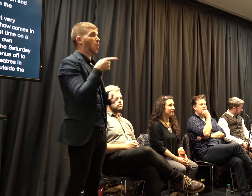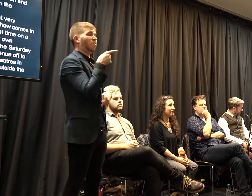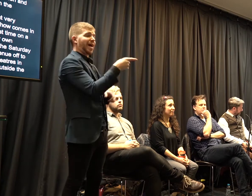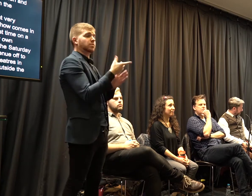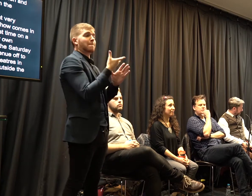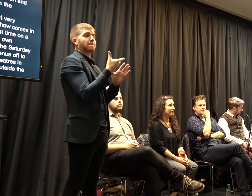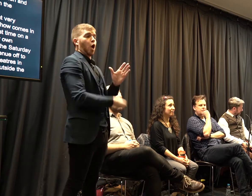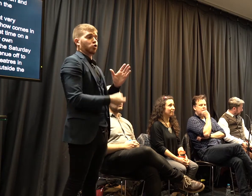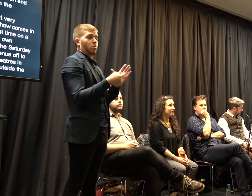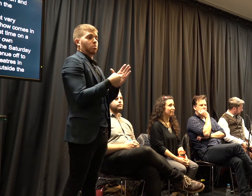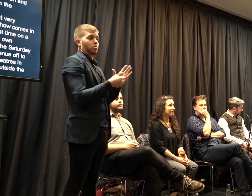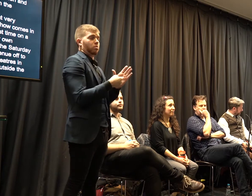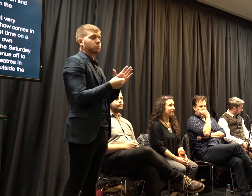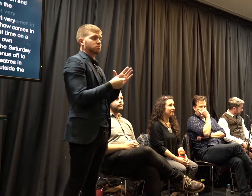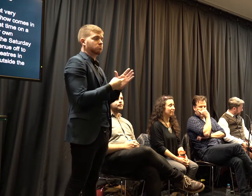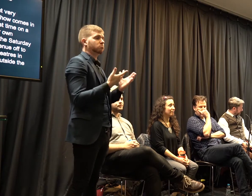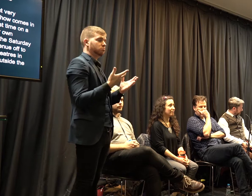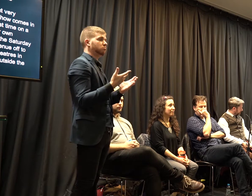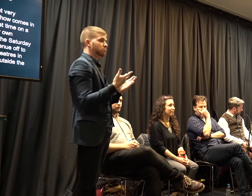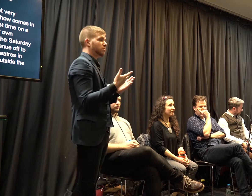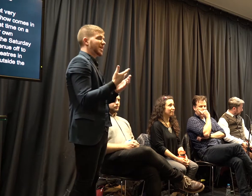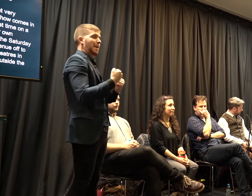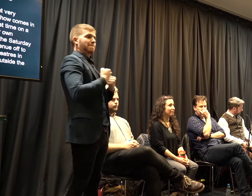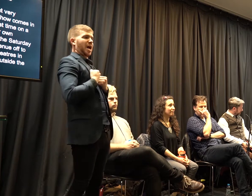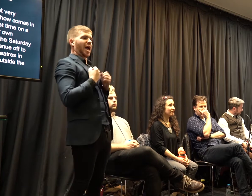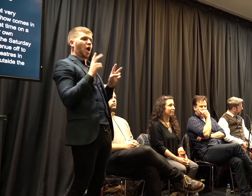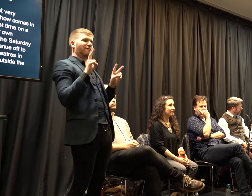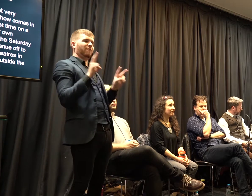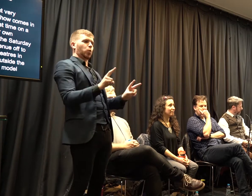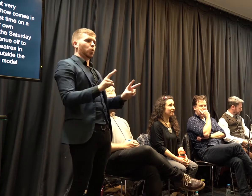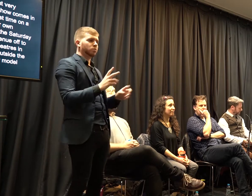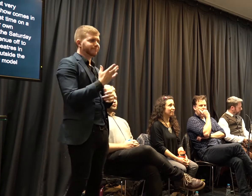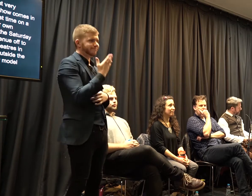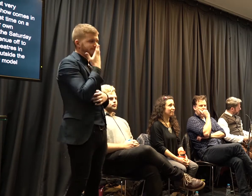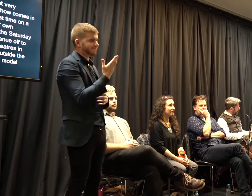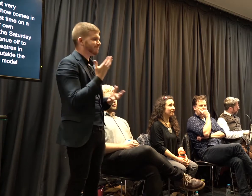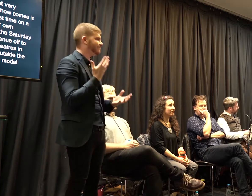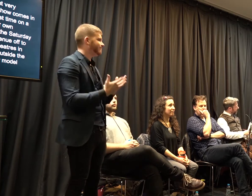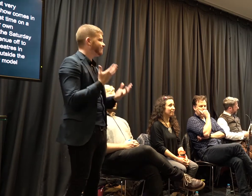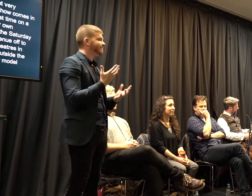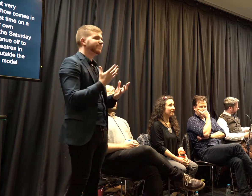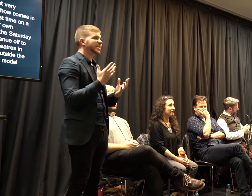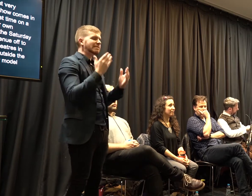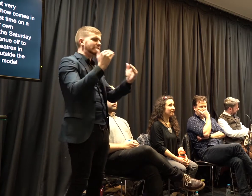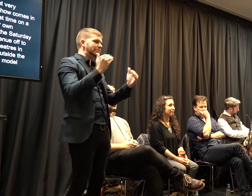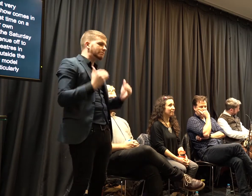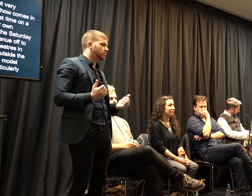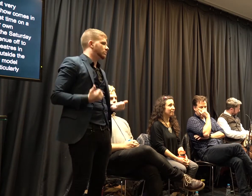model, which is my view first, seems to be particularly